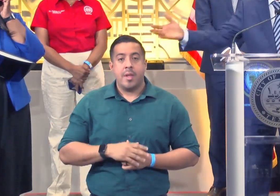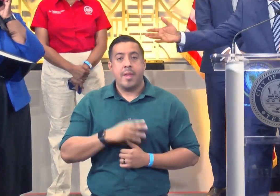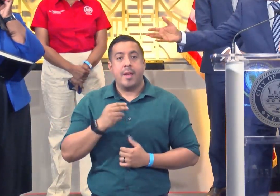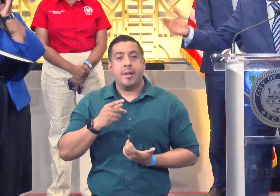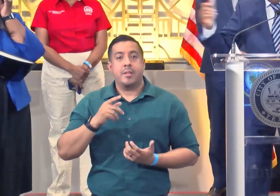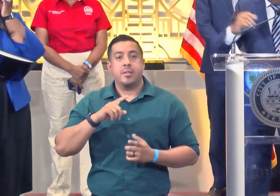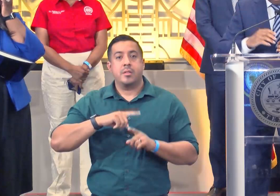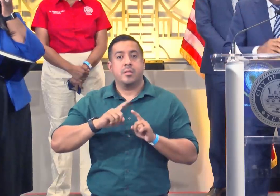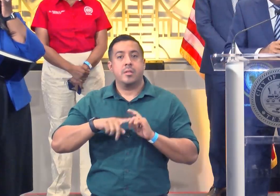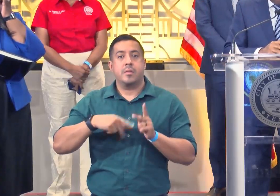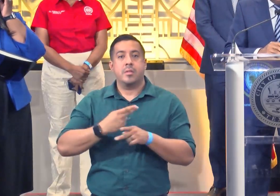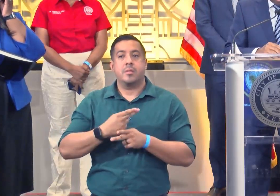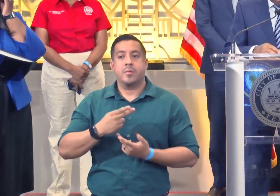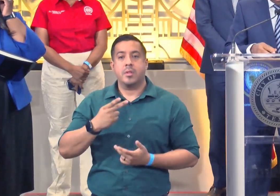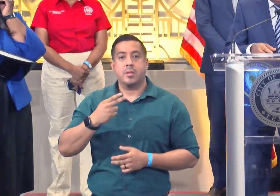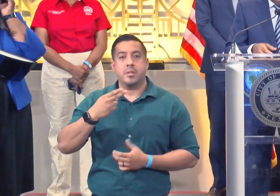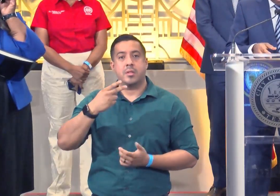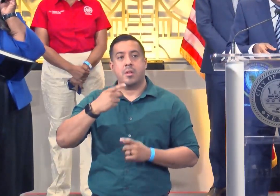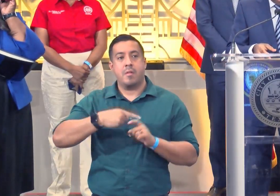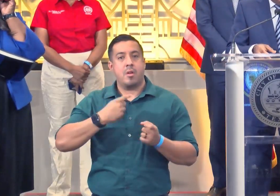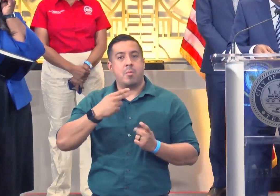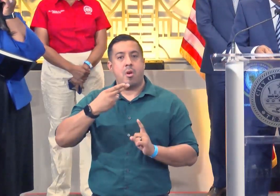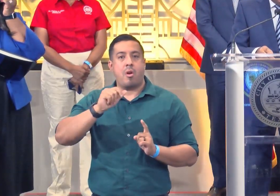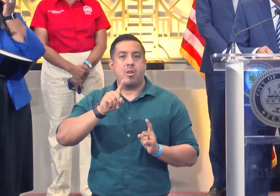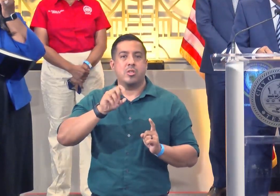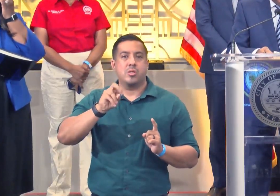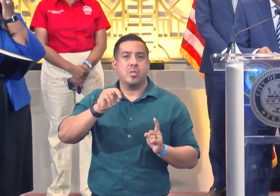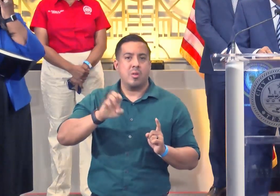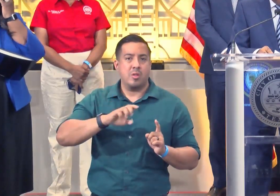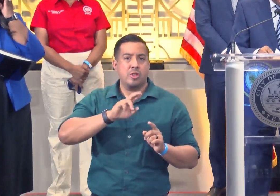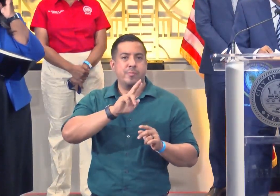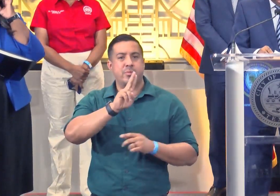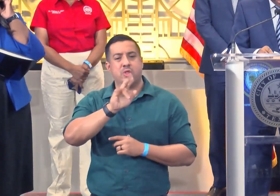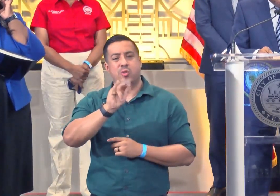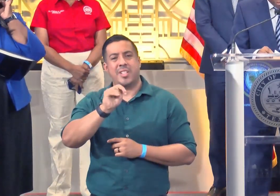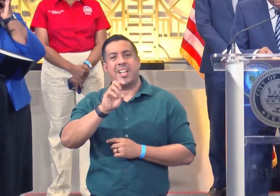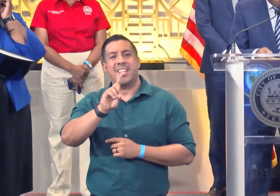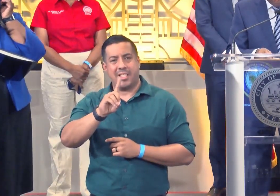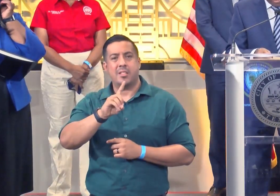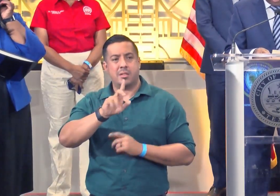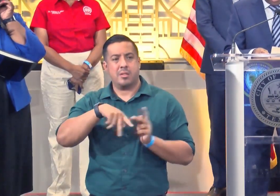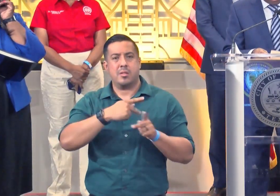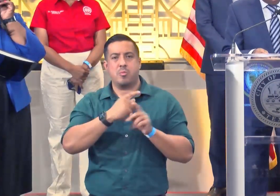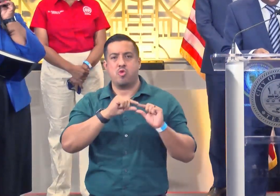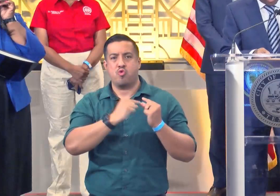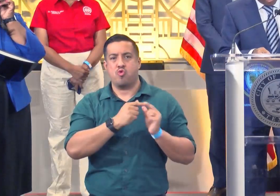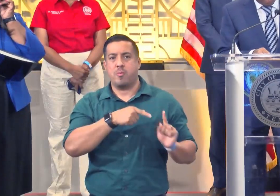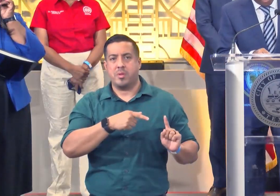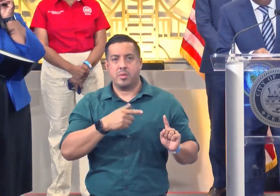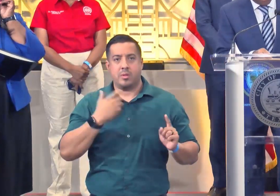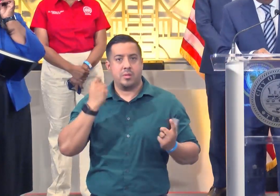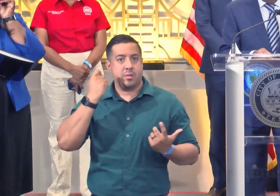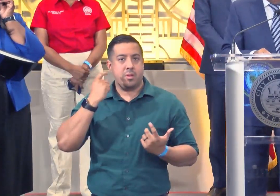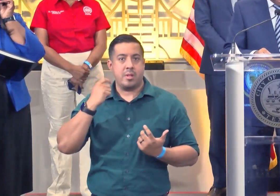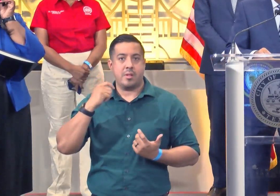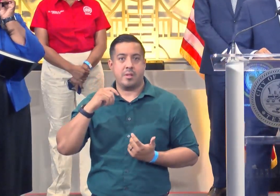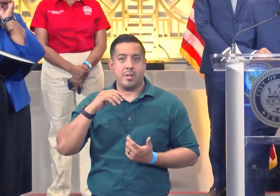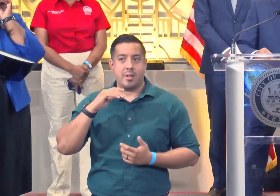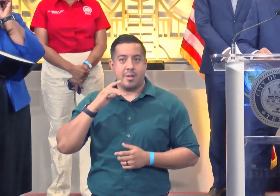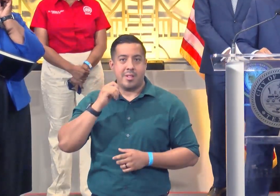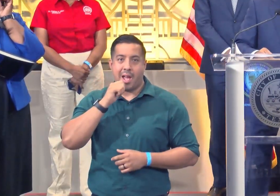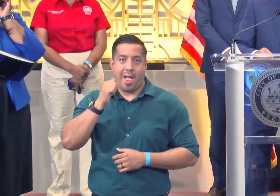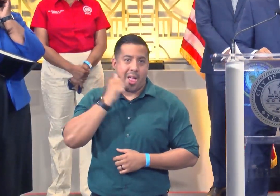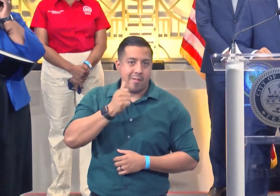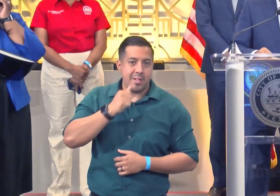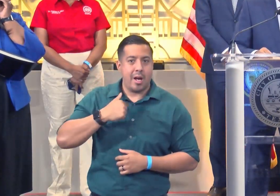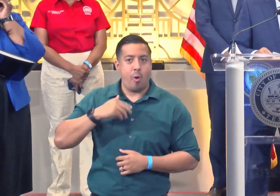Al Kashani from Heart Zone United Group. It is not every day that I get to welcome a rapper,